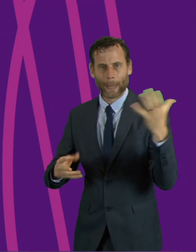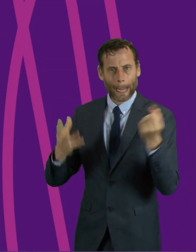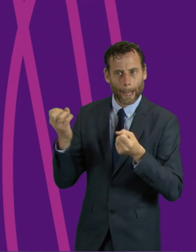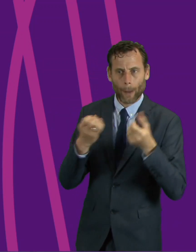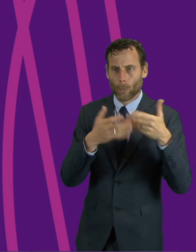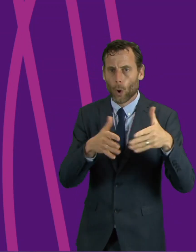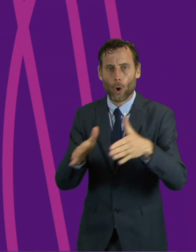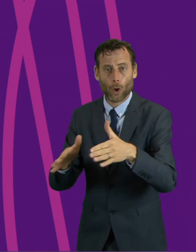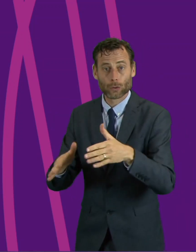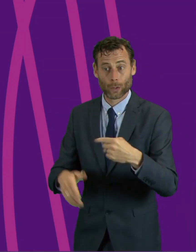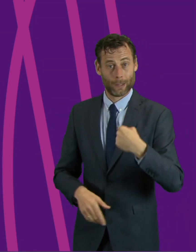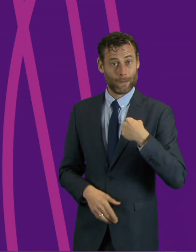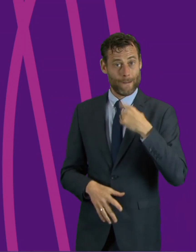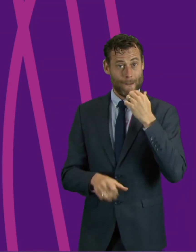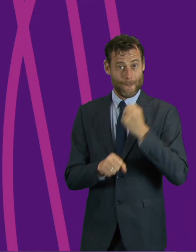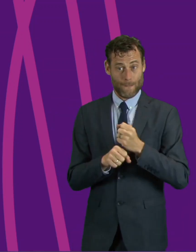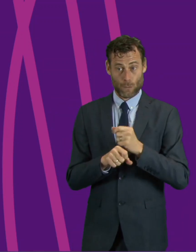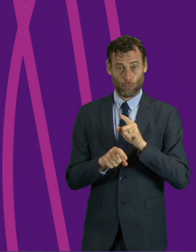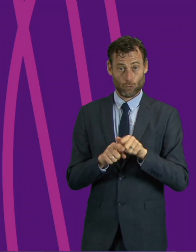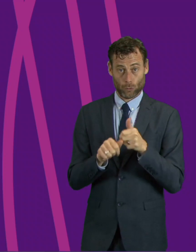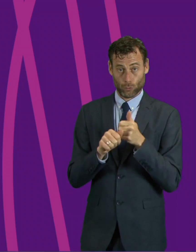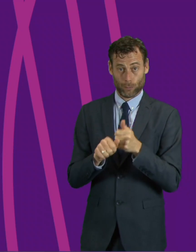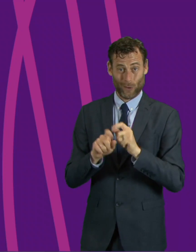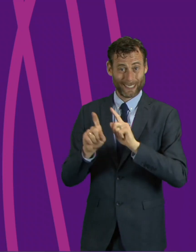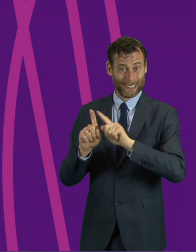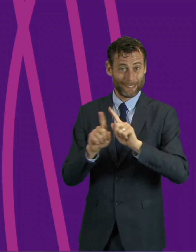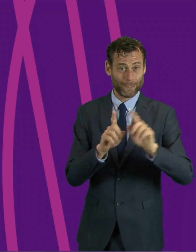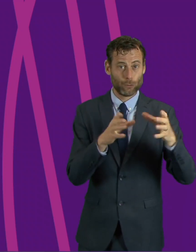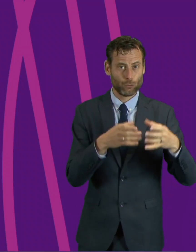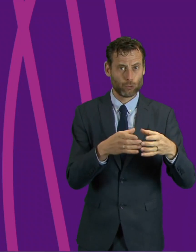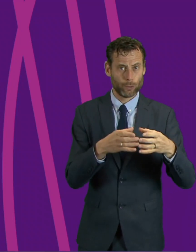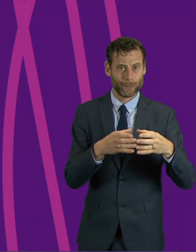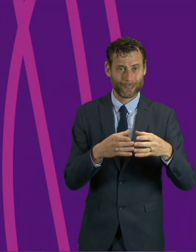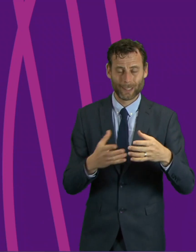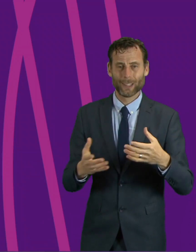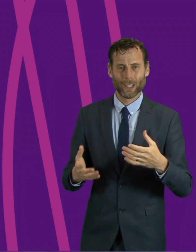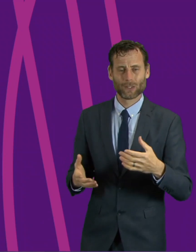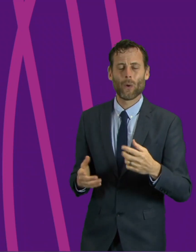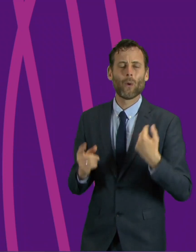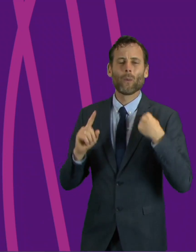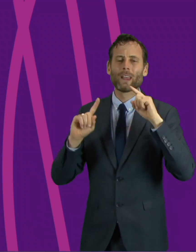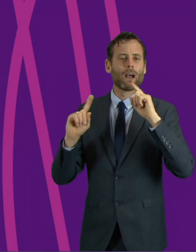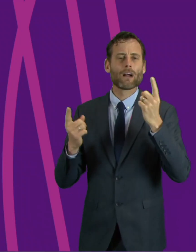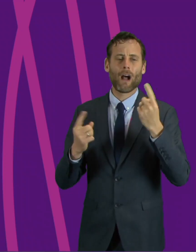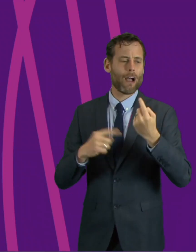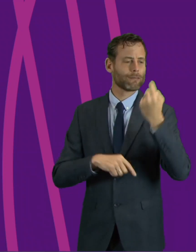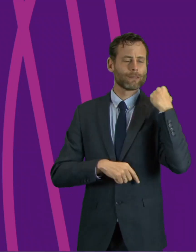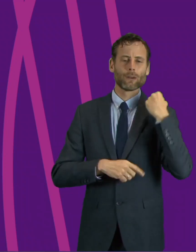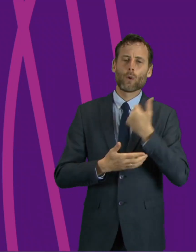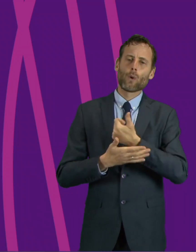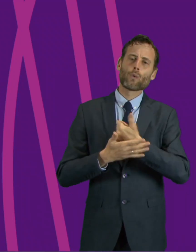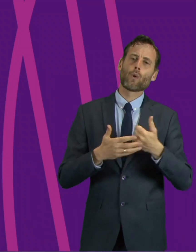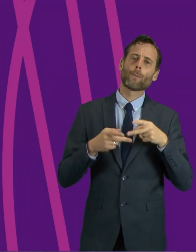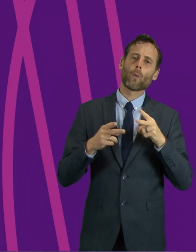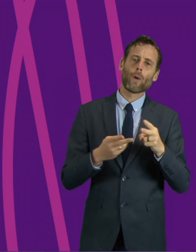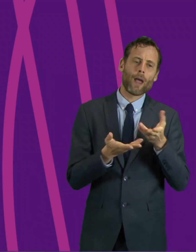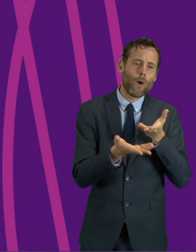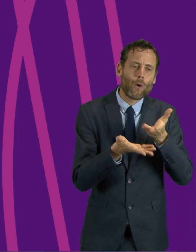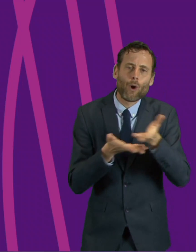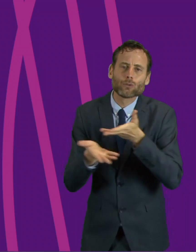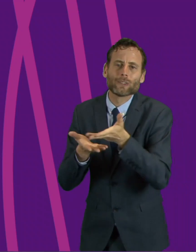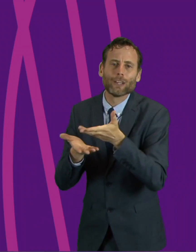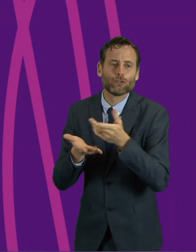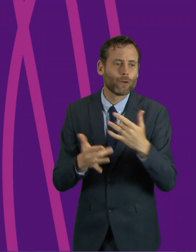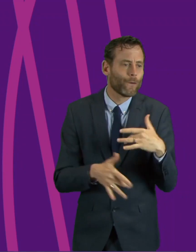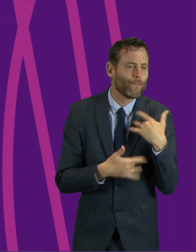different groups and individuals in society that we're not able to do the normal consultation around because the time is not there to do that. We are putting in